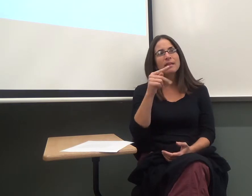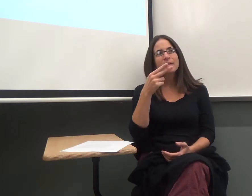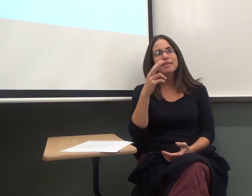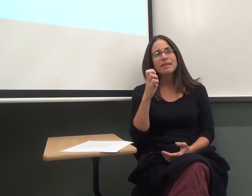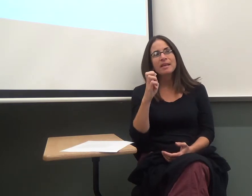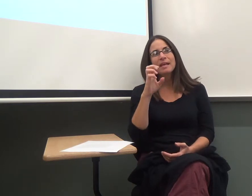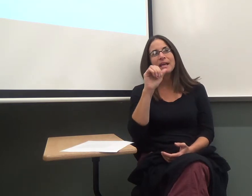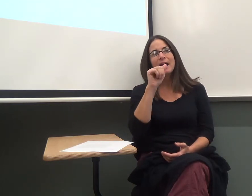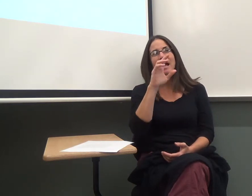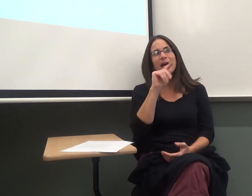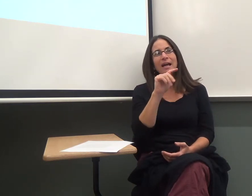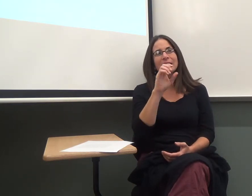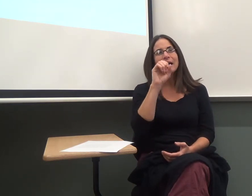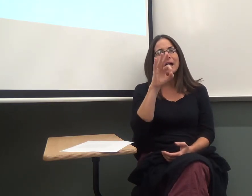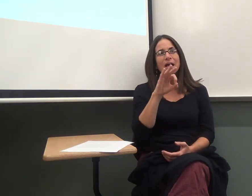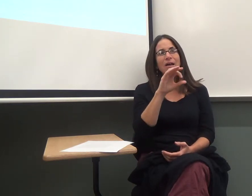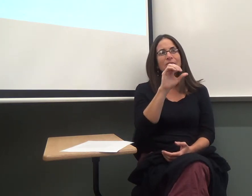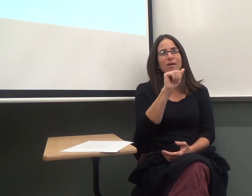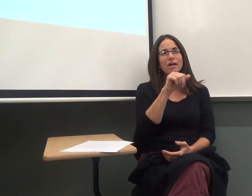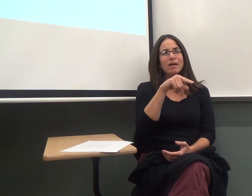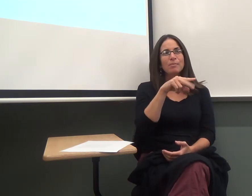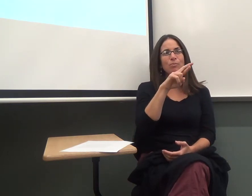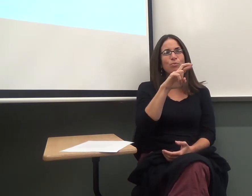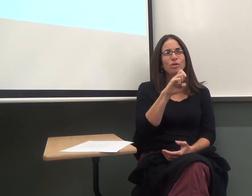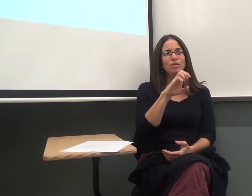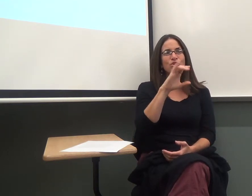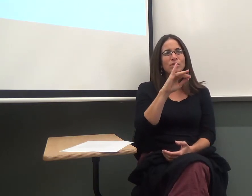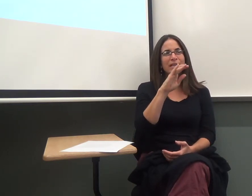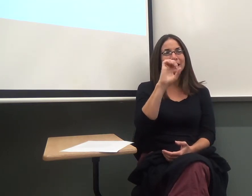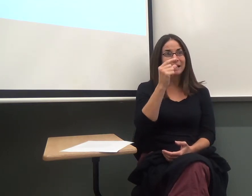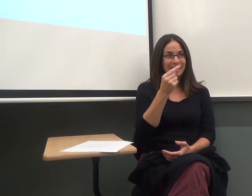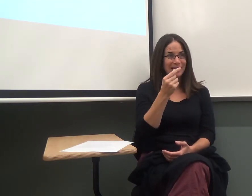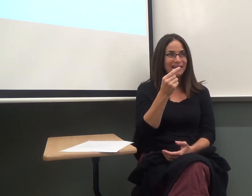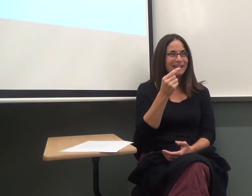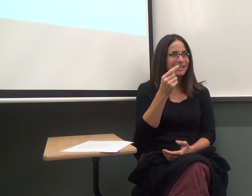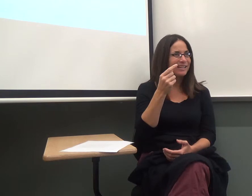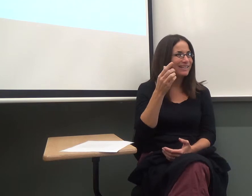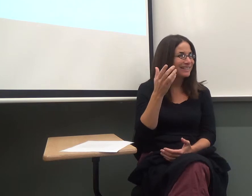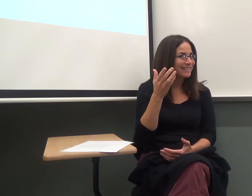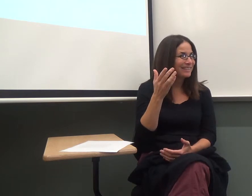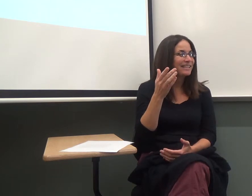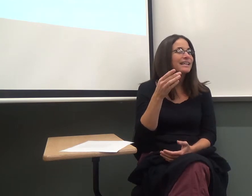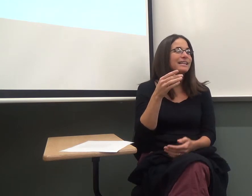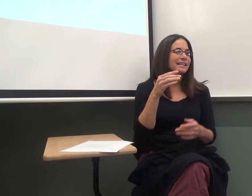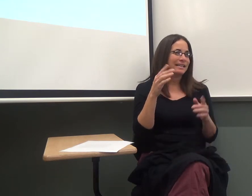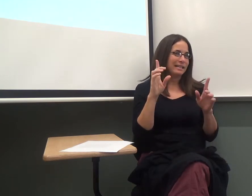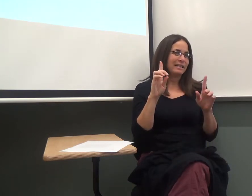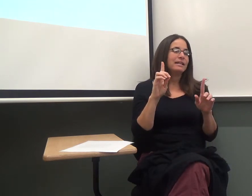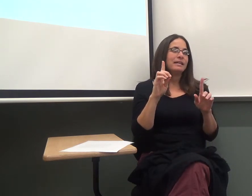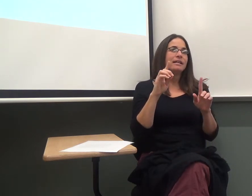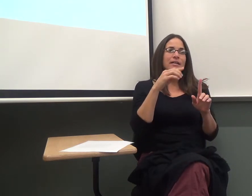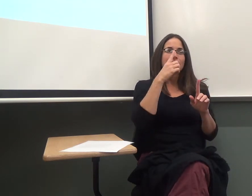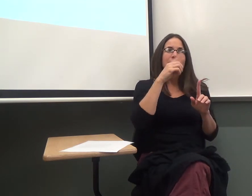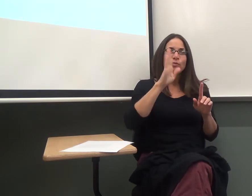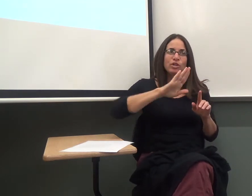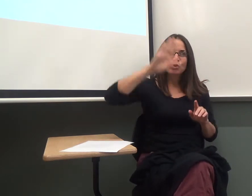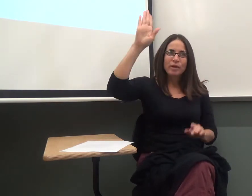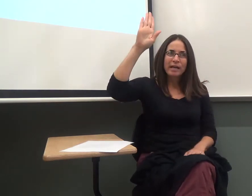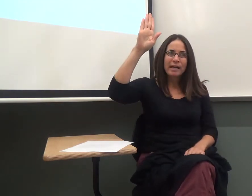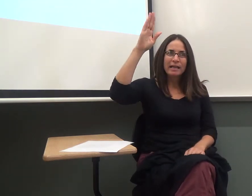appreciating. No. Okay, so Can raise you your show hand. Here's what I want you to do. I want you to raise your hand, tell me what you think it is,